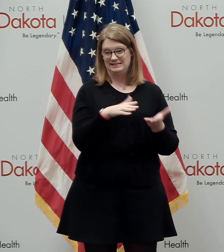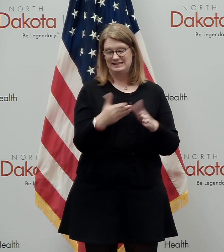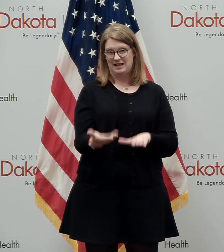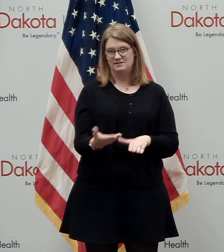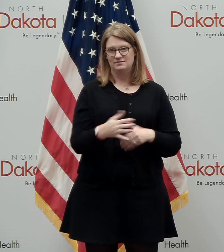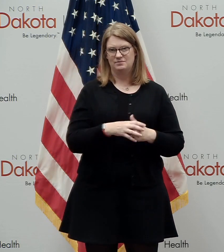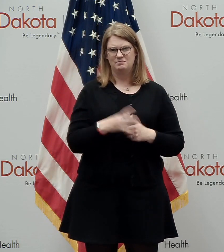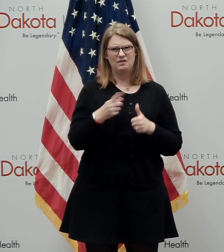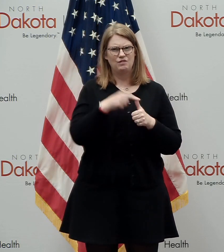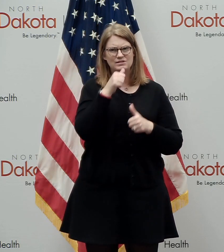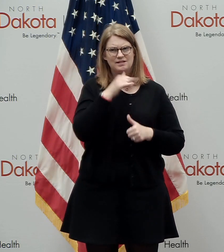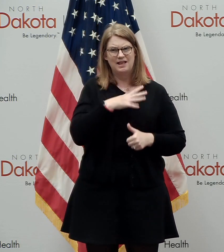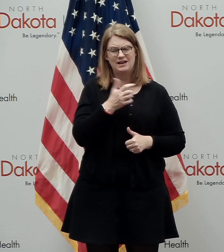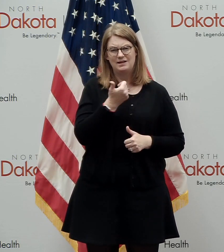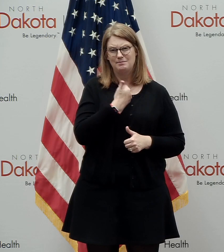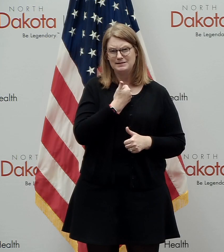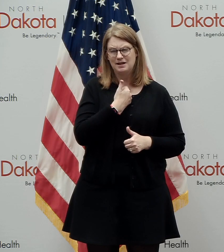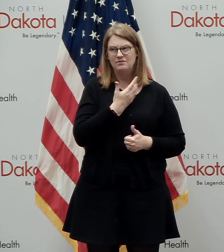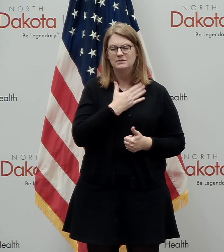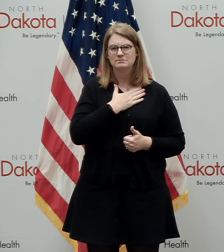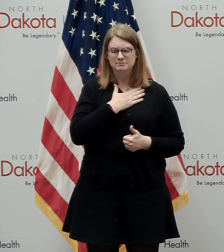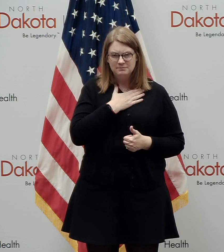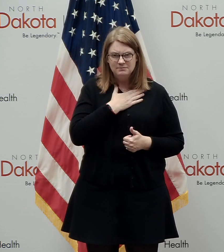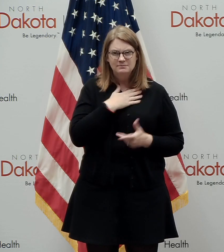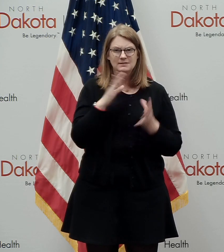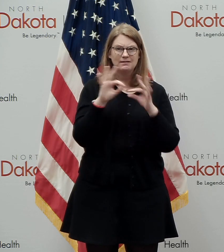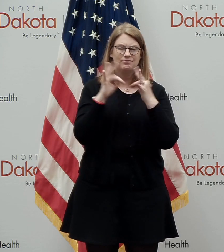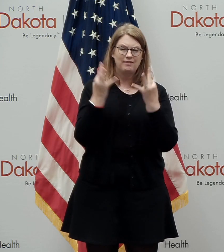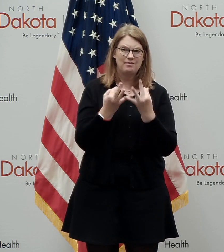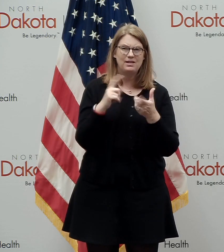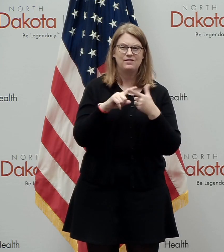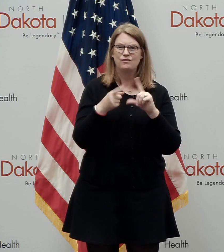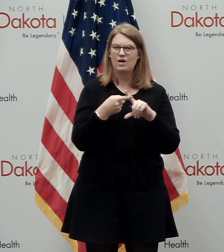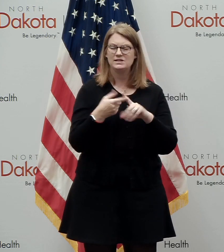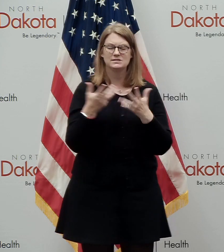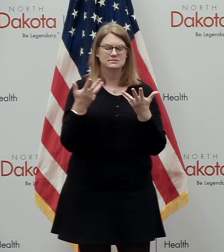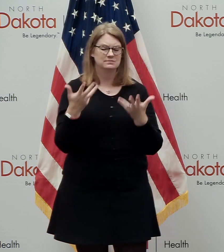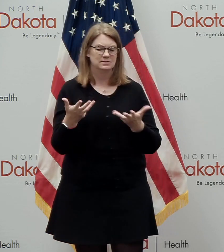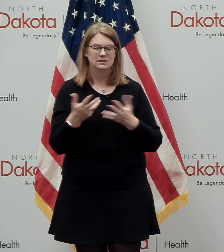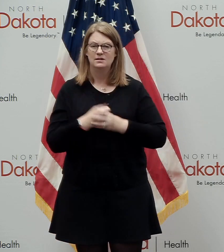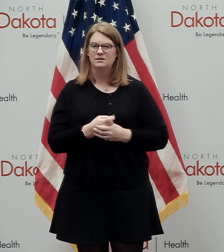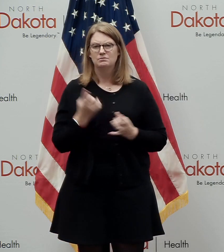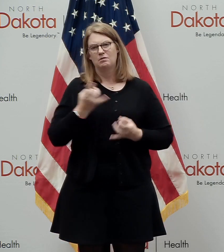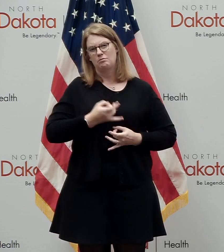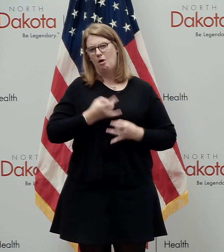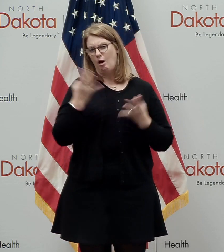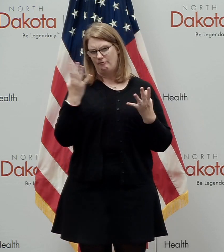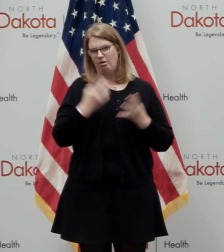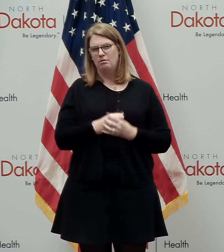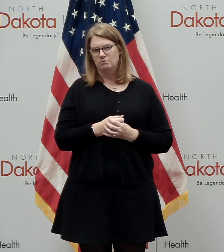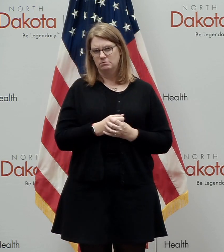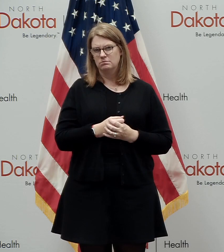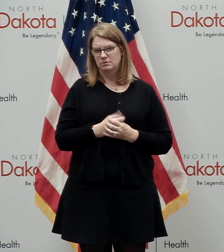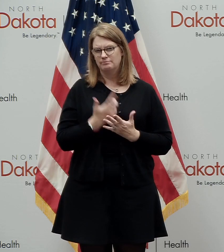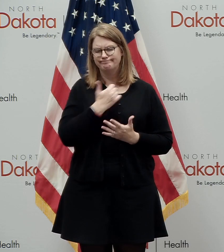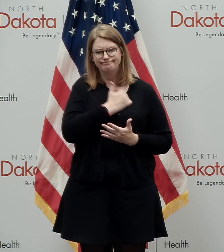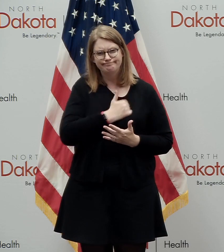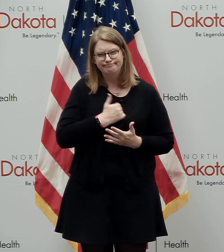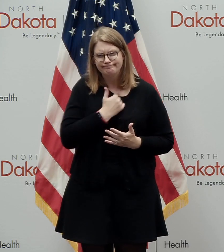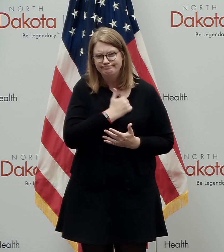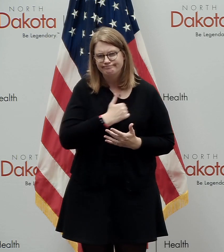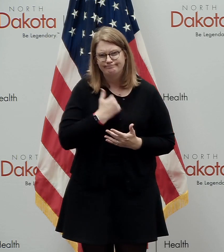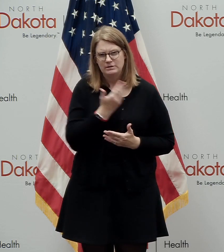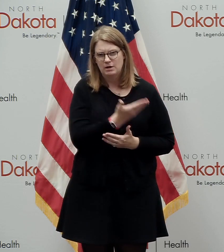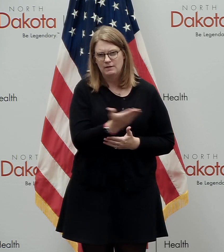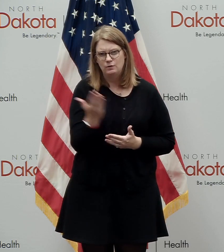the First Lady and myself. Our hearts go out to the family and friends who've lost any loved ones during this pandemic. In terms